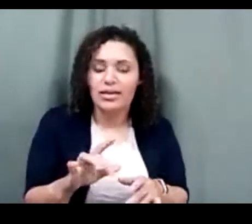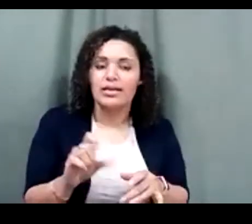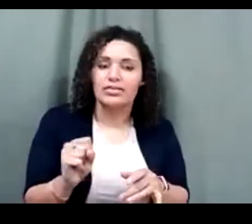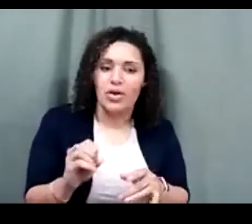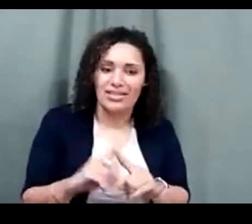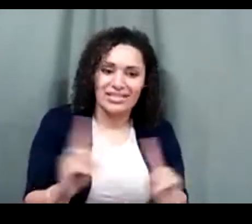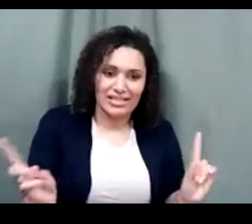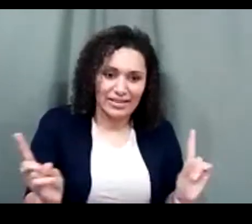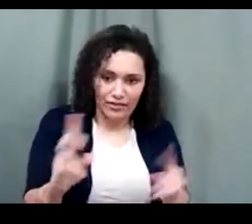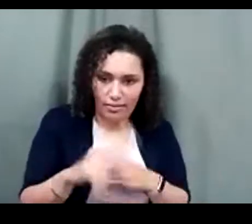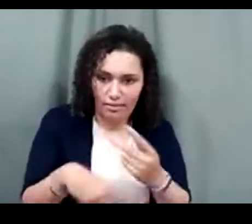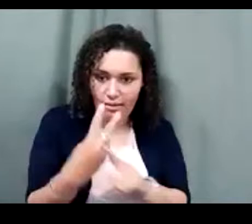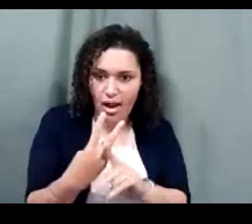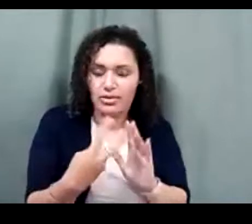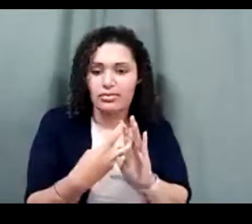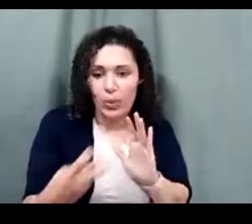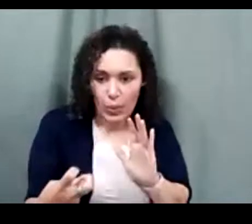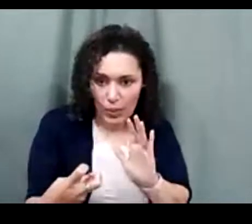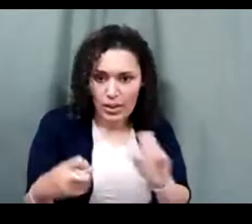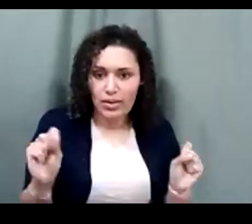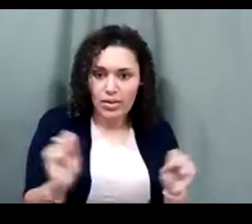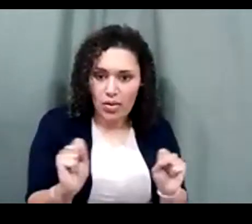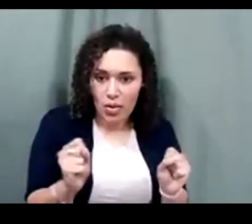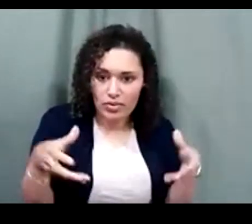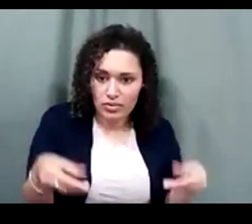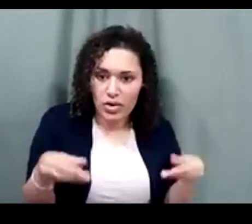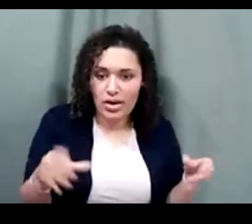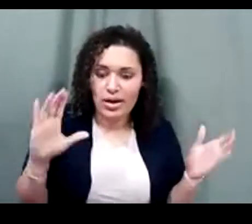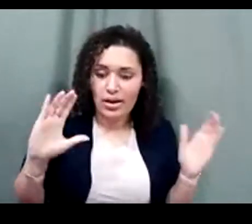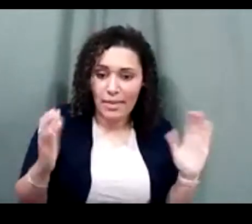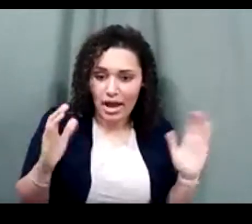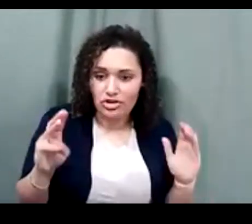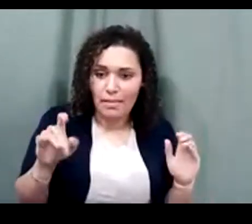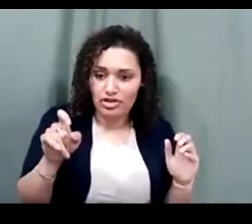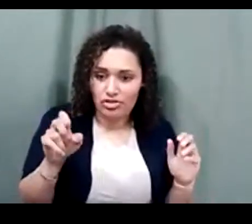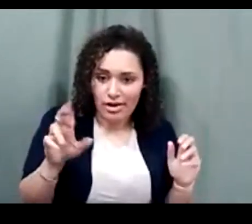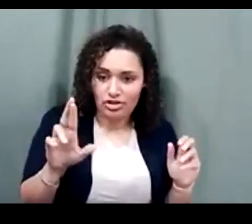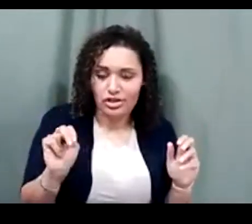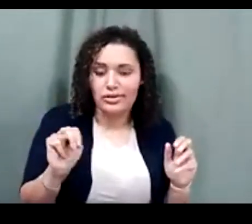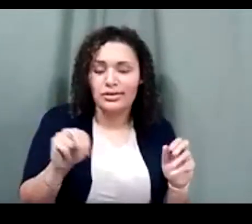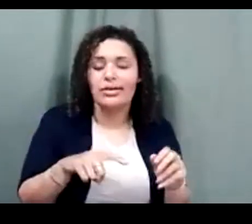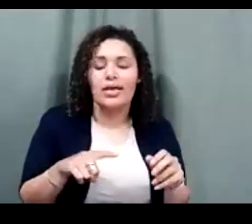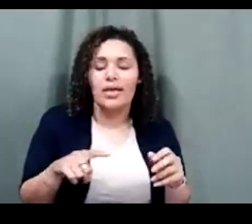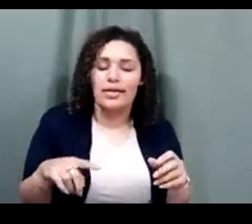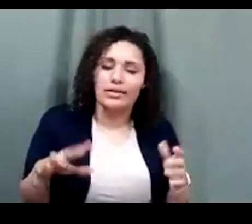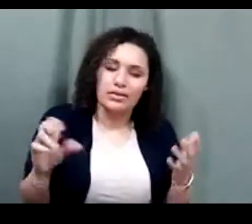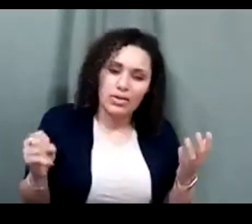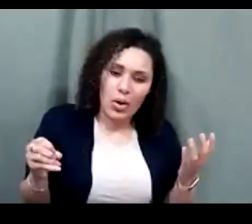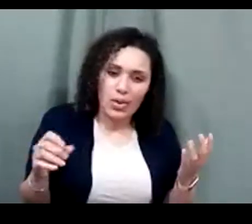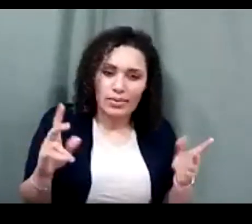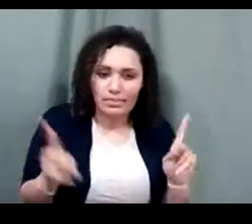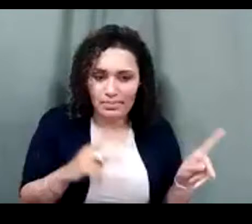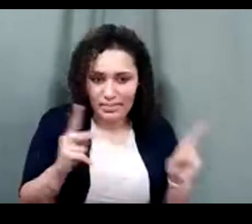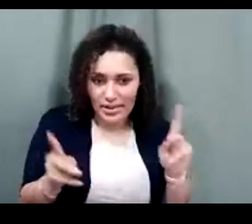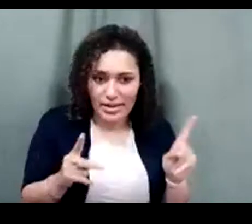different extraction in cold soak than you would get in maceration, where you have a lot of alcohol. The people who love